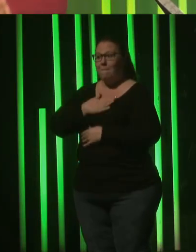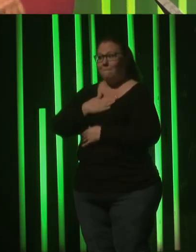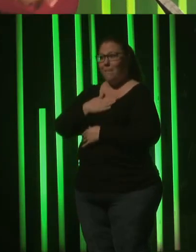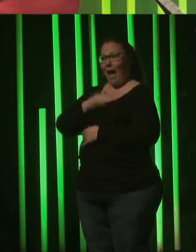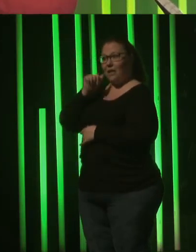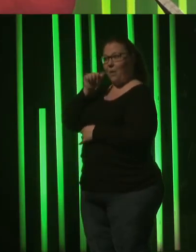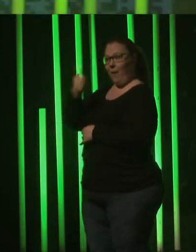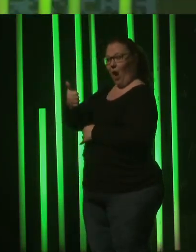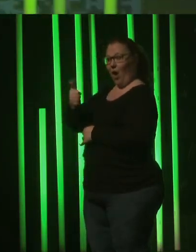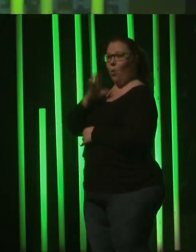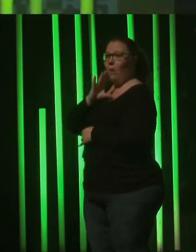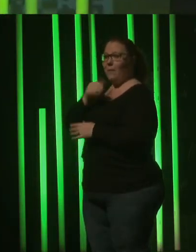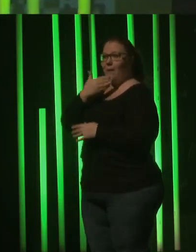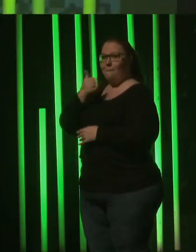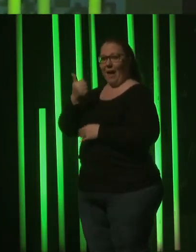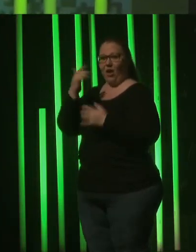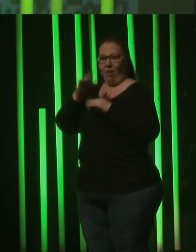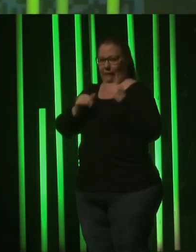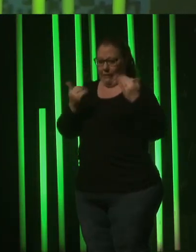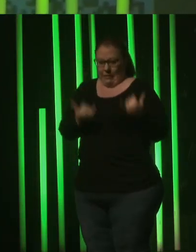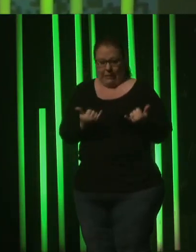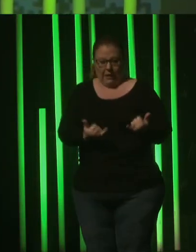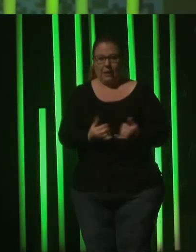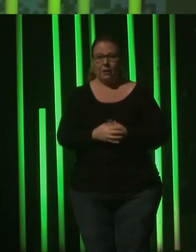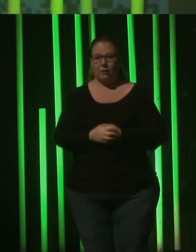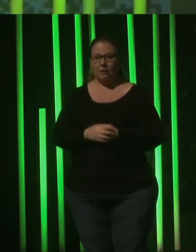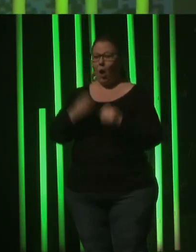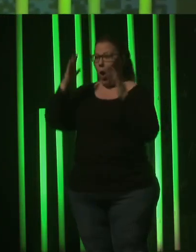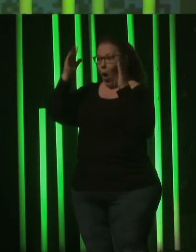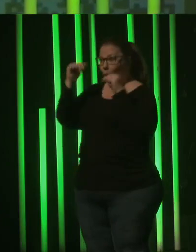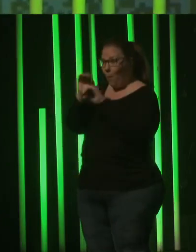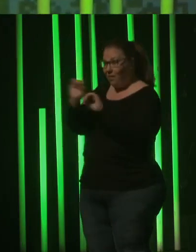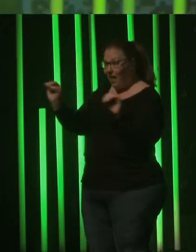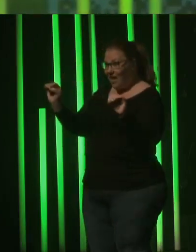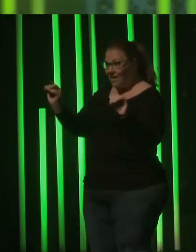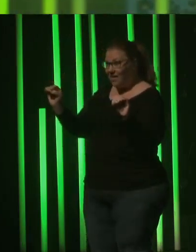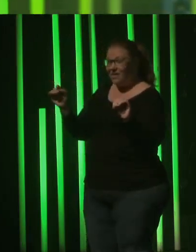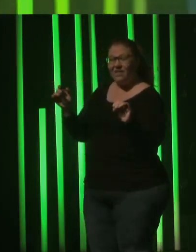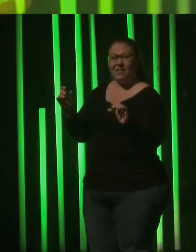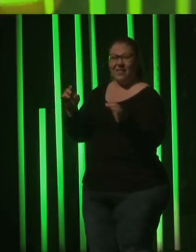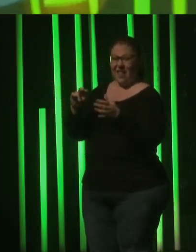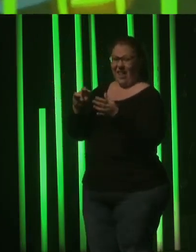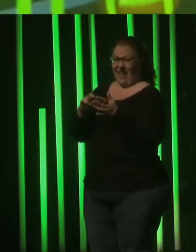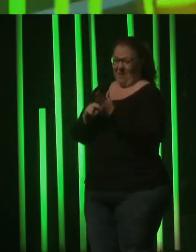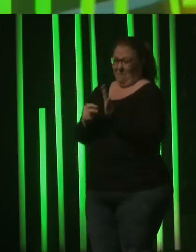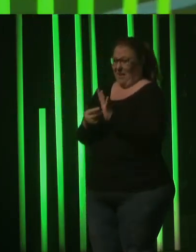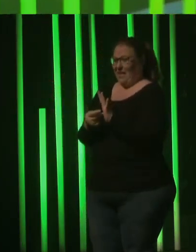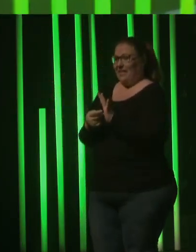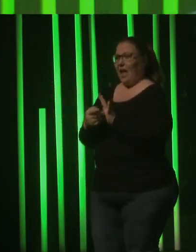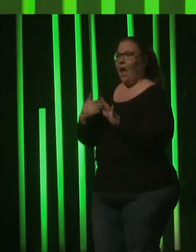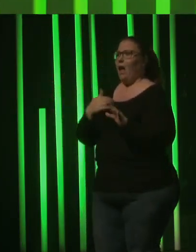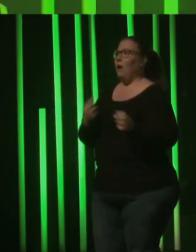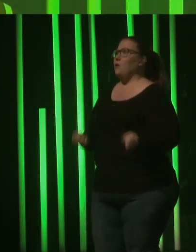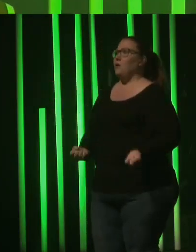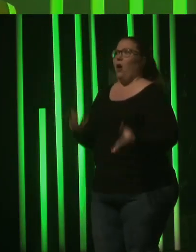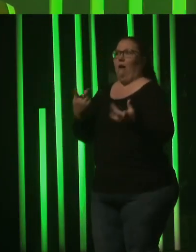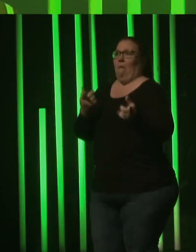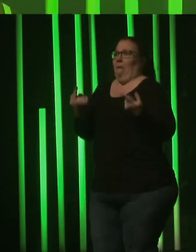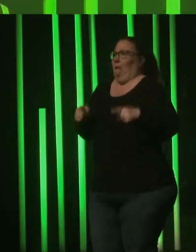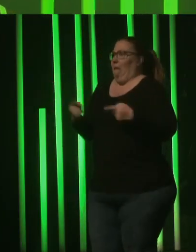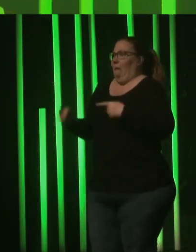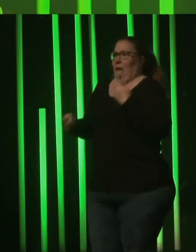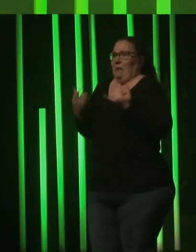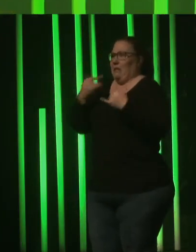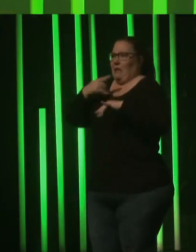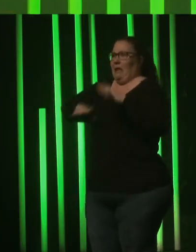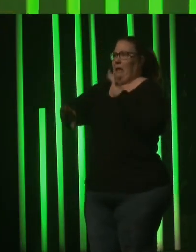tomorrow will be better than my today. Hopeless says, I have got so much going on in my life